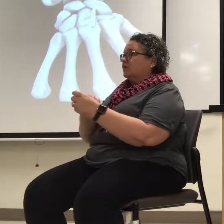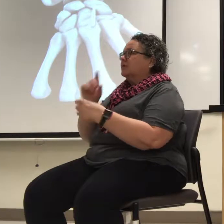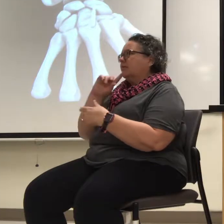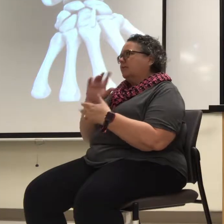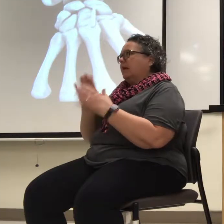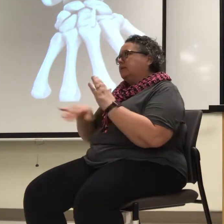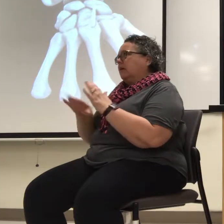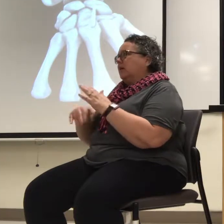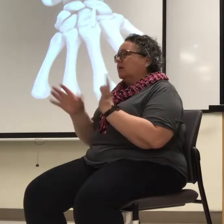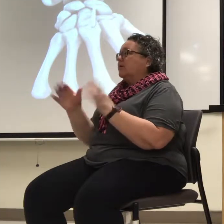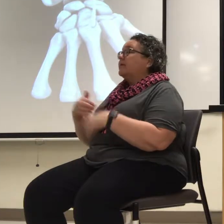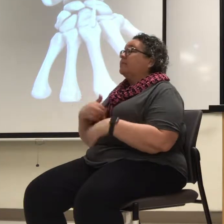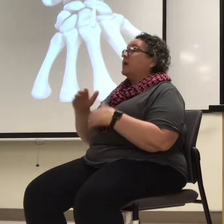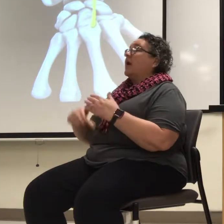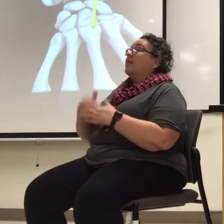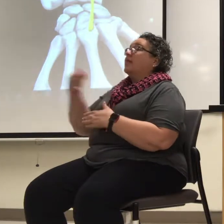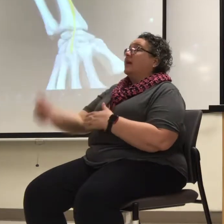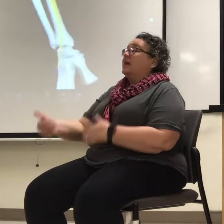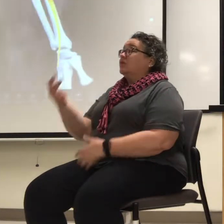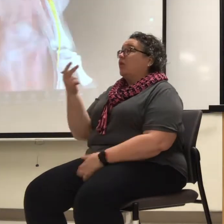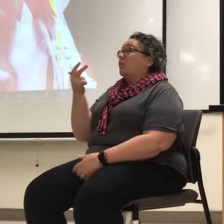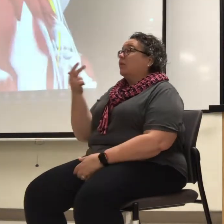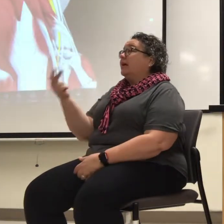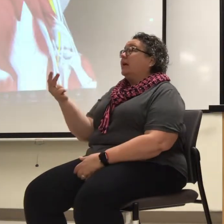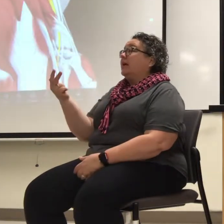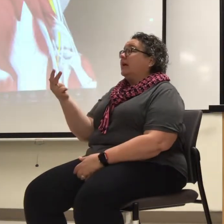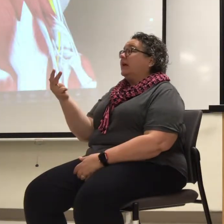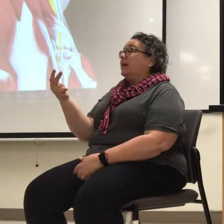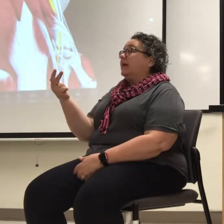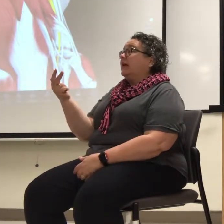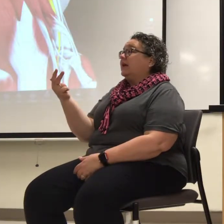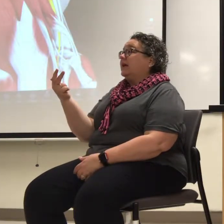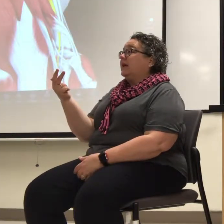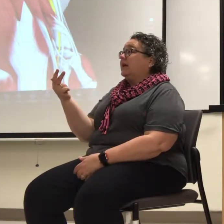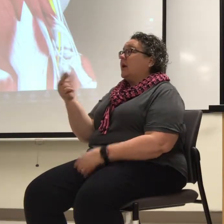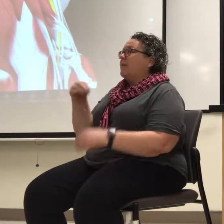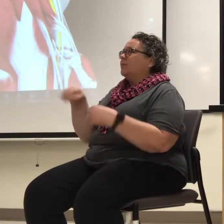three. The next three move the thumb.